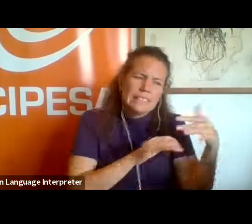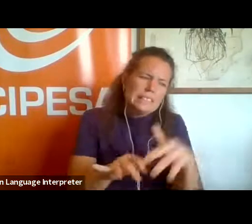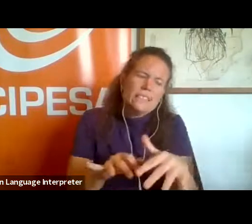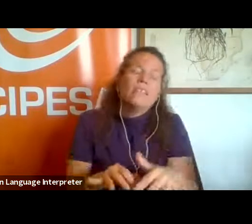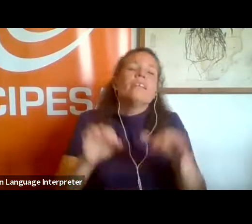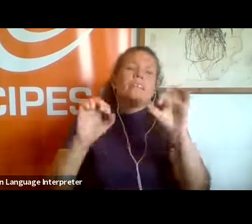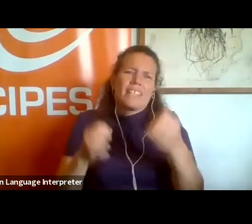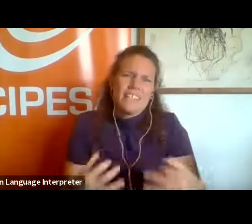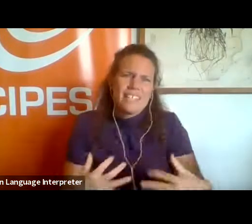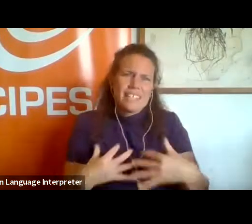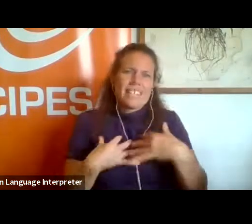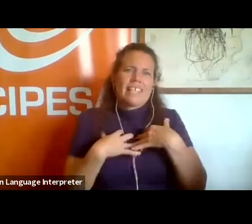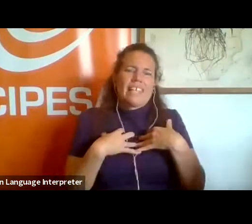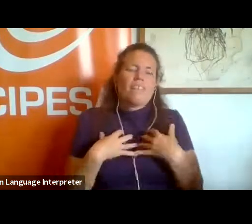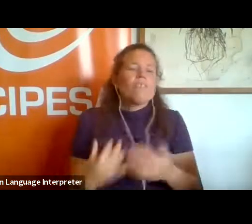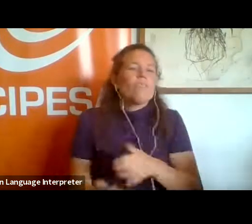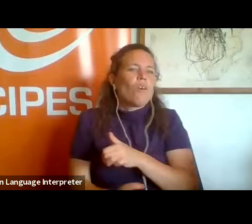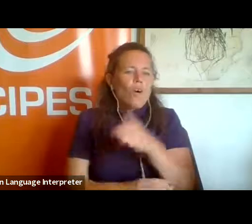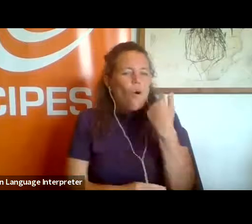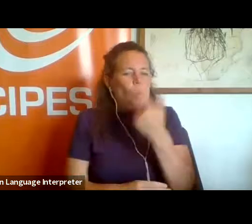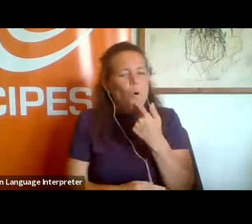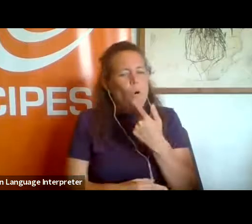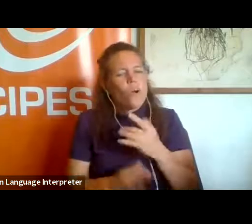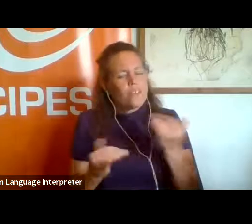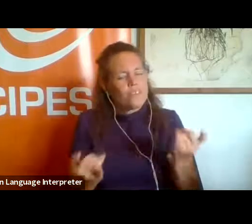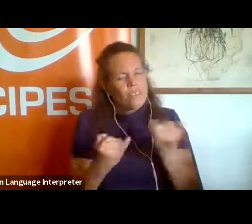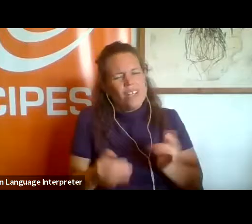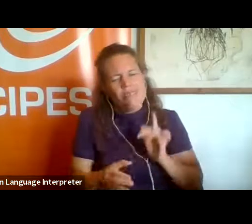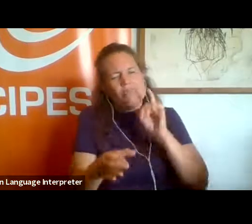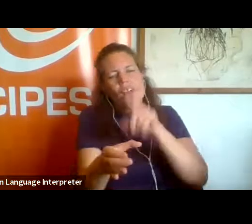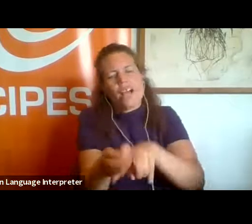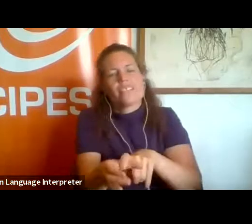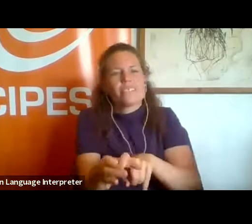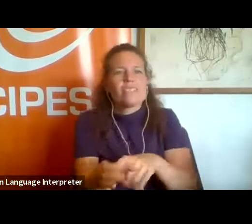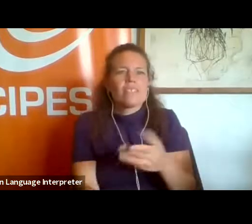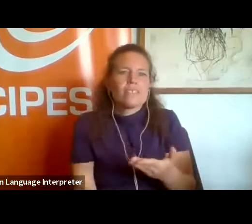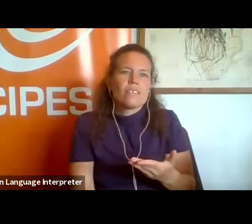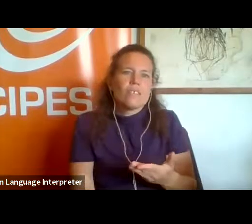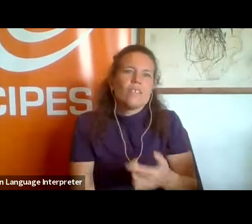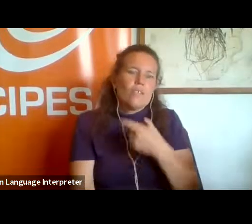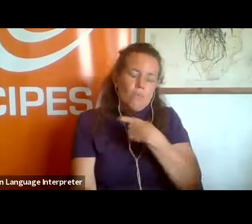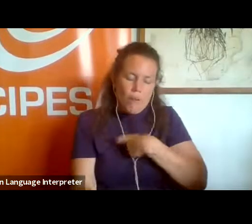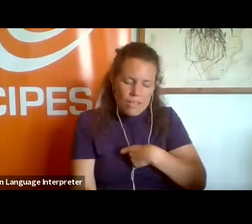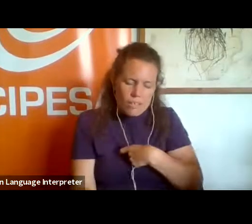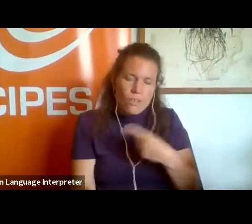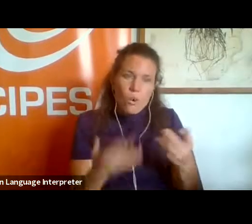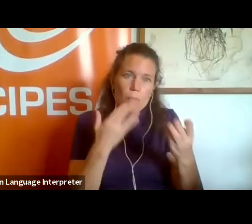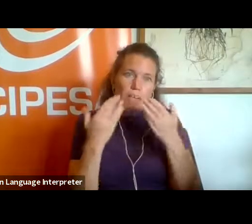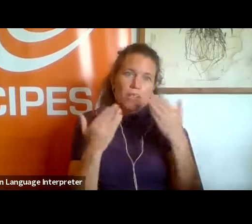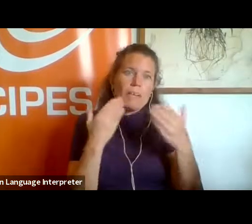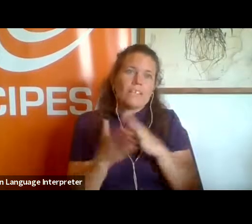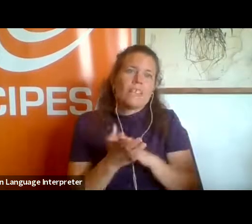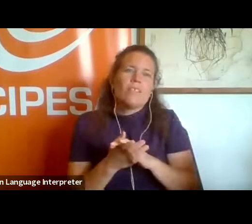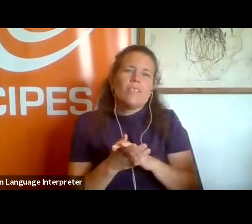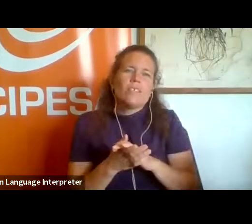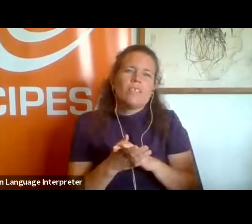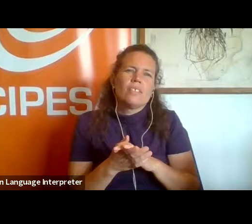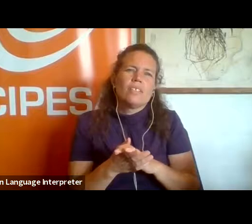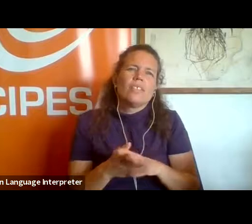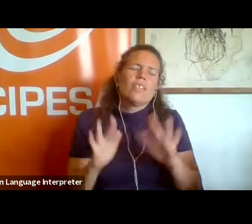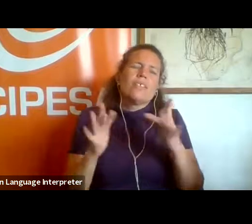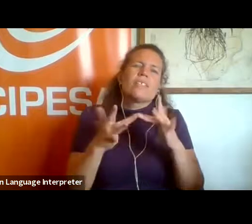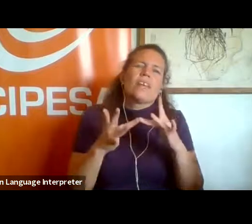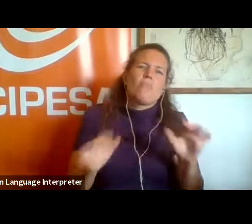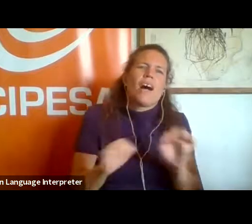for anyone who's trying to access the internet. Even from a personal perspective, practicing cyber hygiene is really important, and making